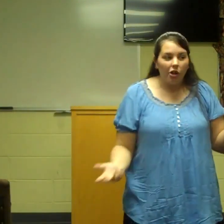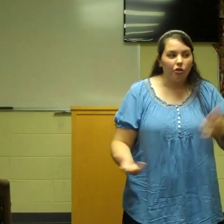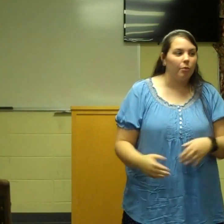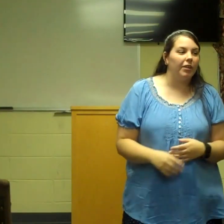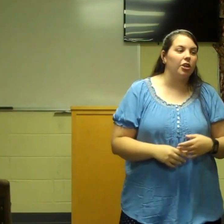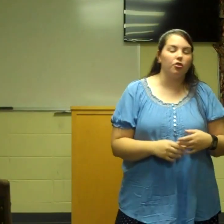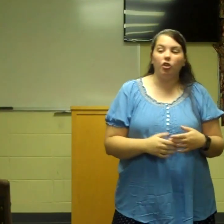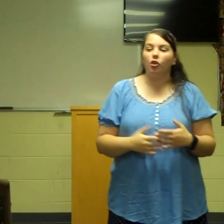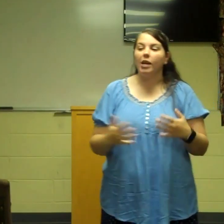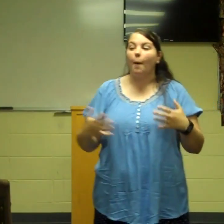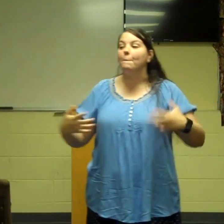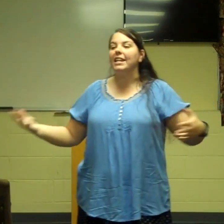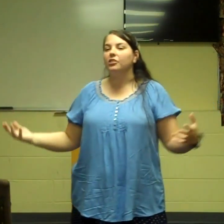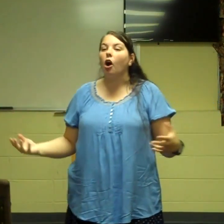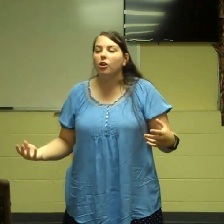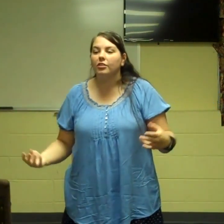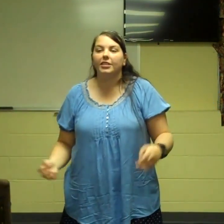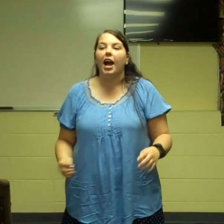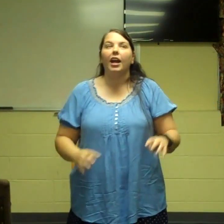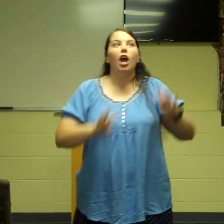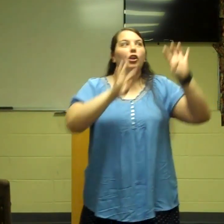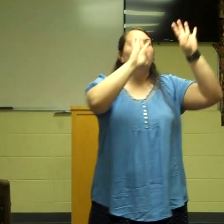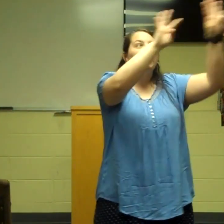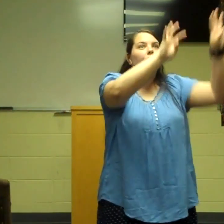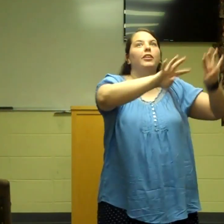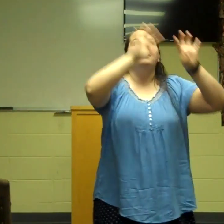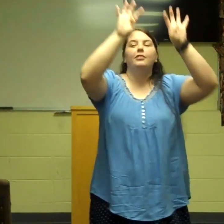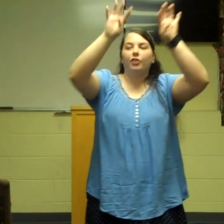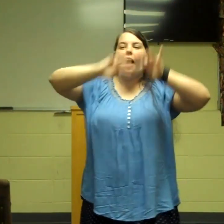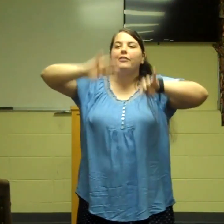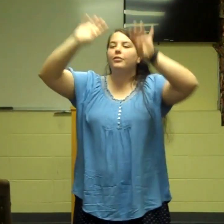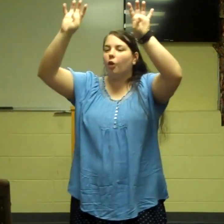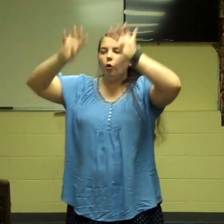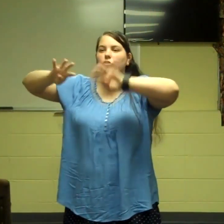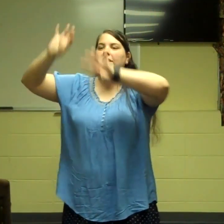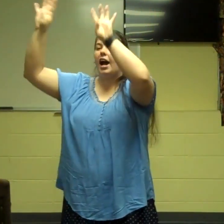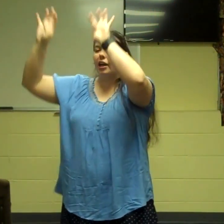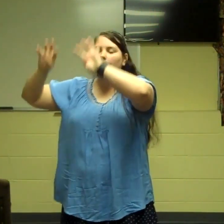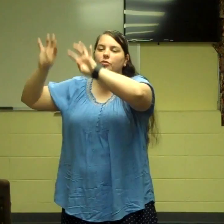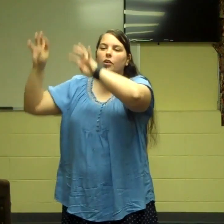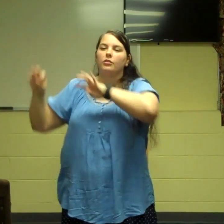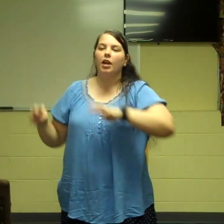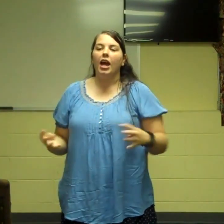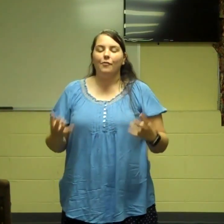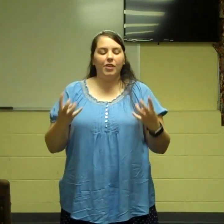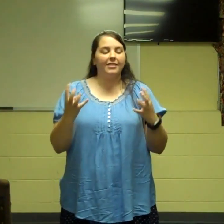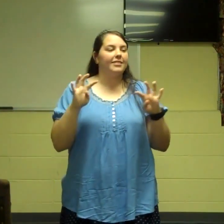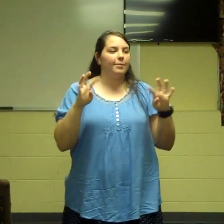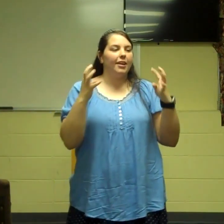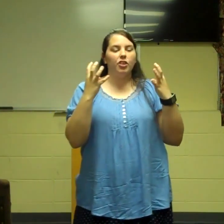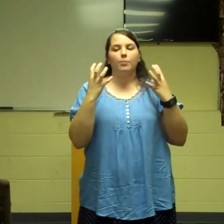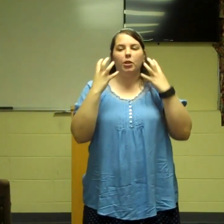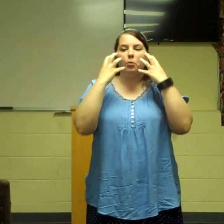story or something, you're talking about many stars in the sky, you can literally dot the whole sky with stars. If you take that same handshake and you put it on